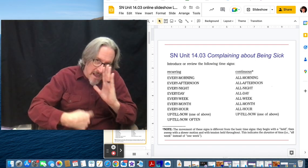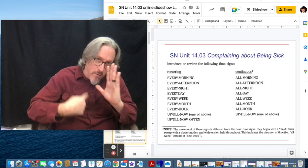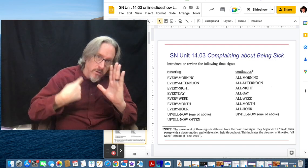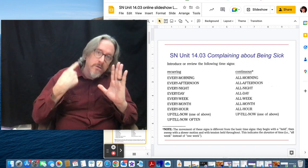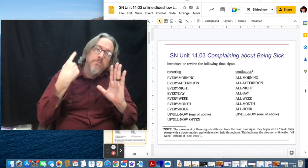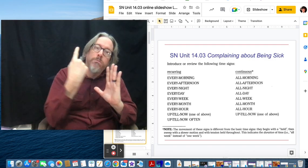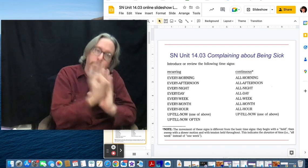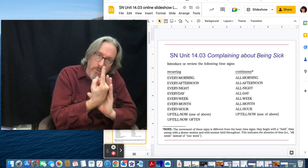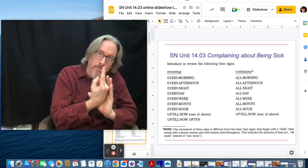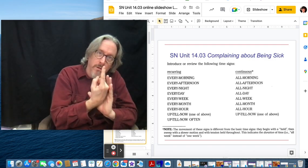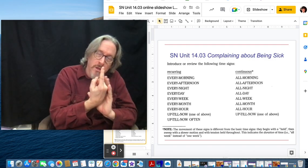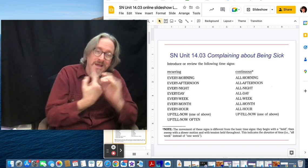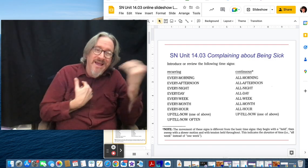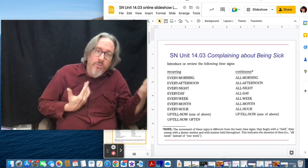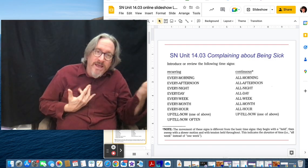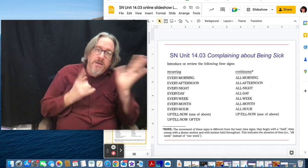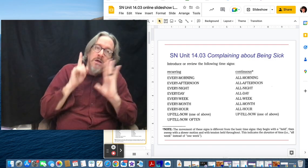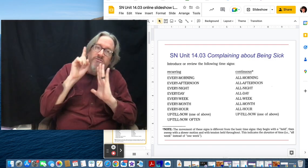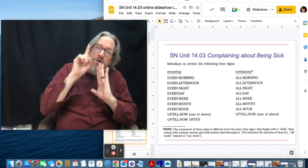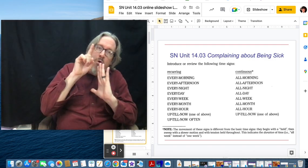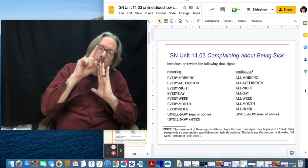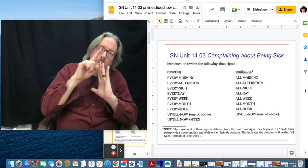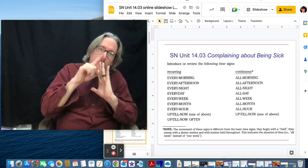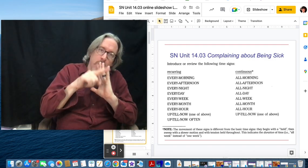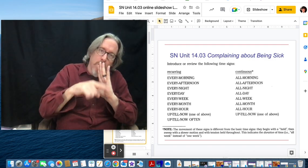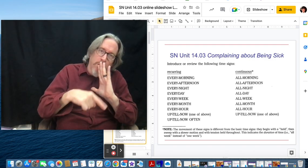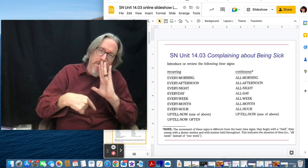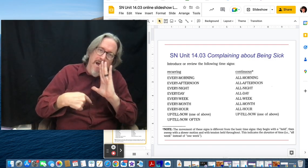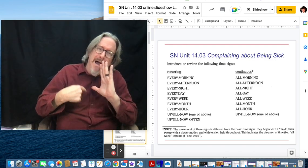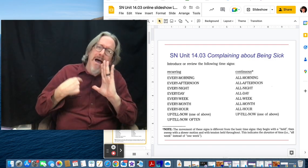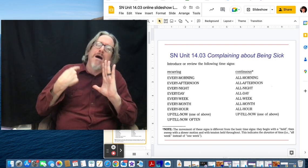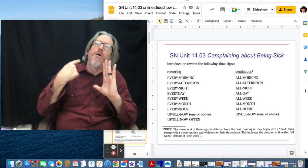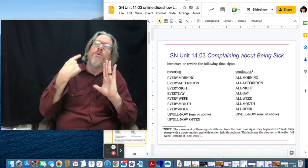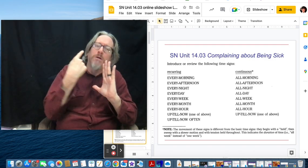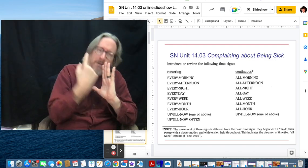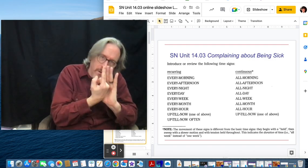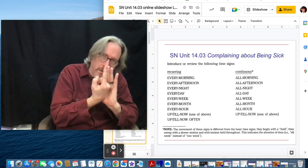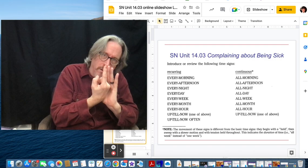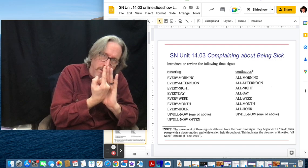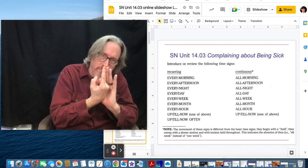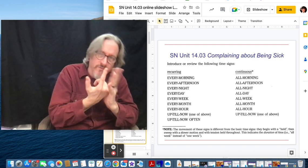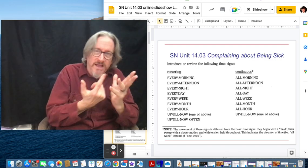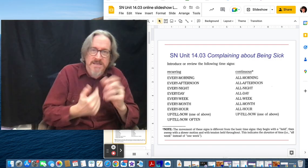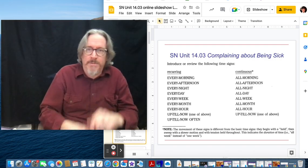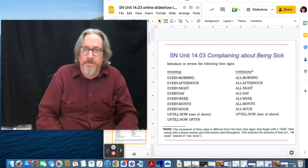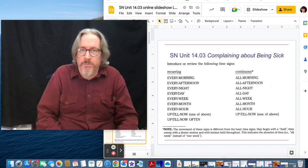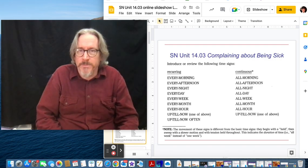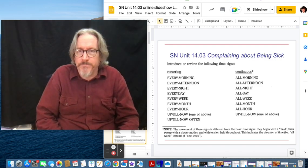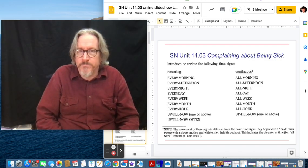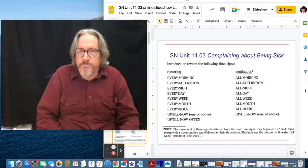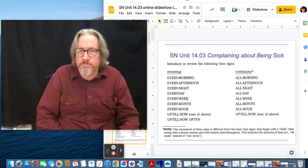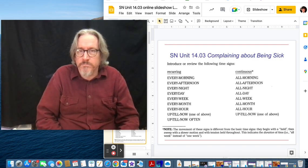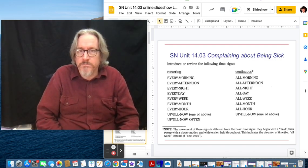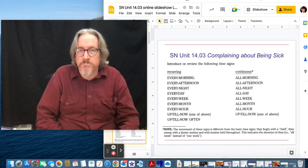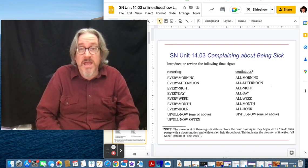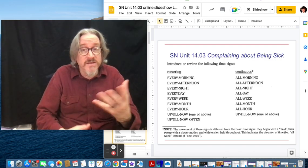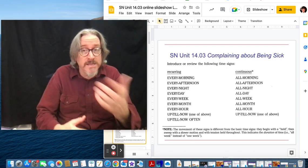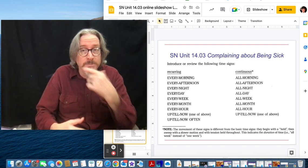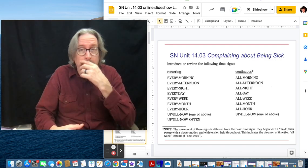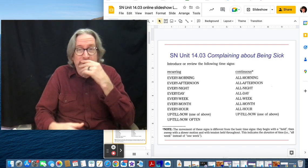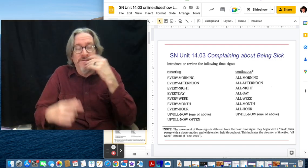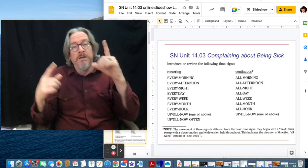All hour. Boom. I had to wait for a whole hour for that to happen, right?